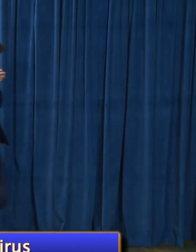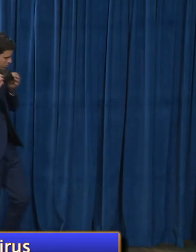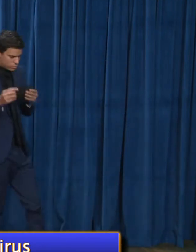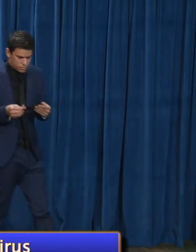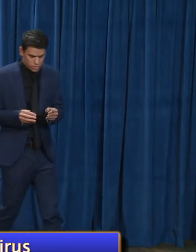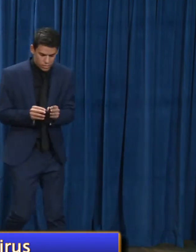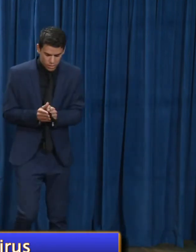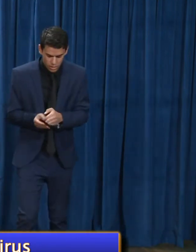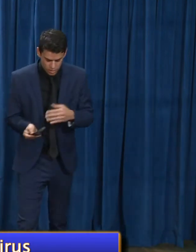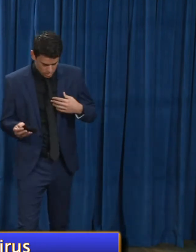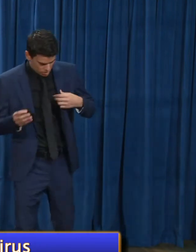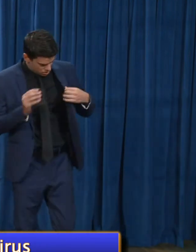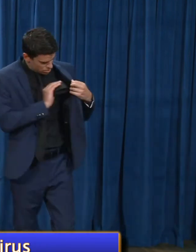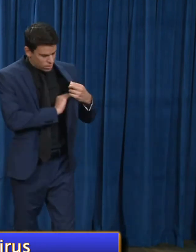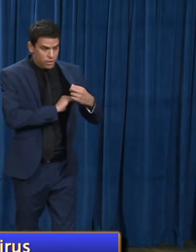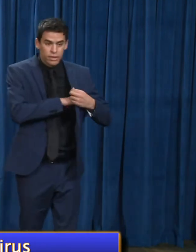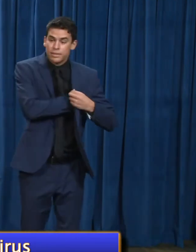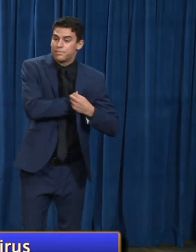Good afternoon, everyone.